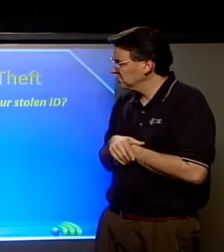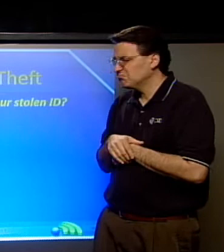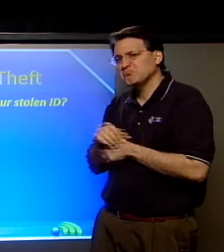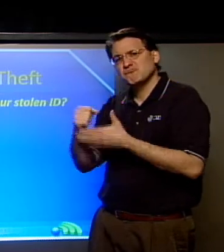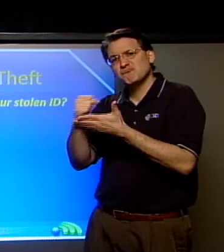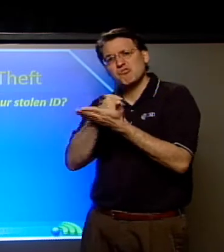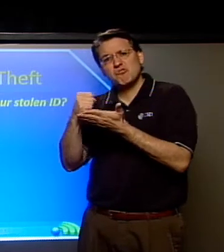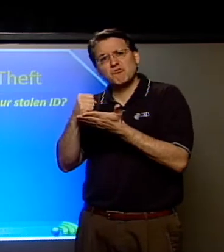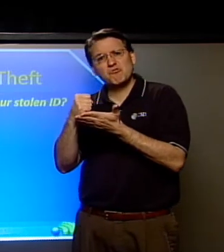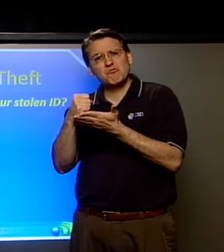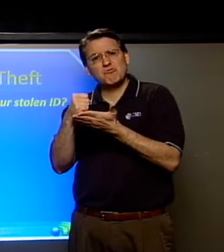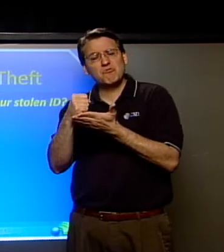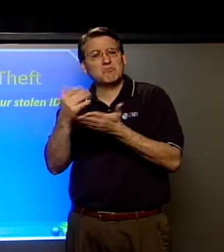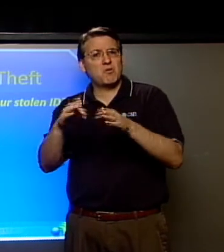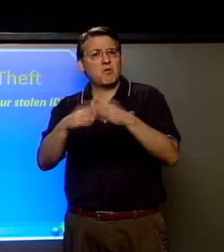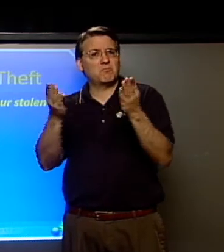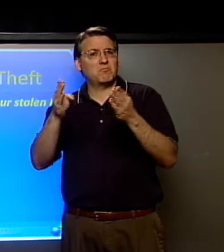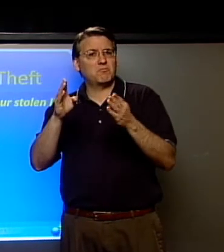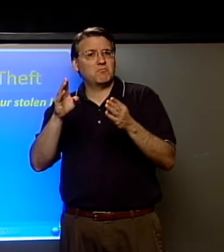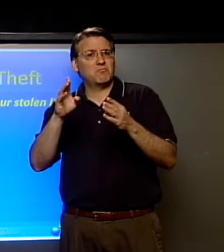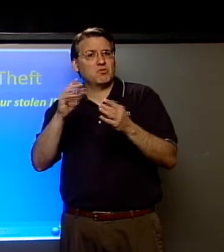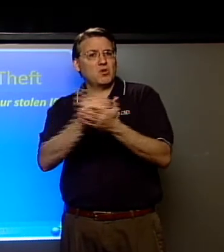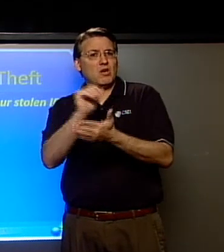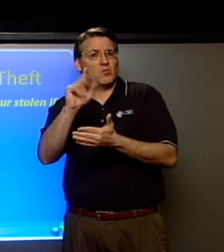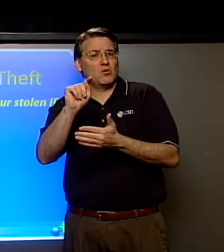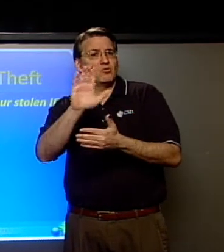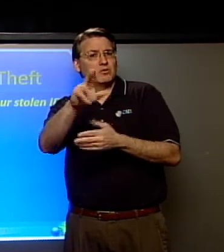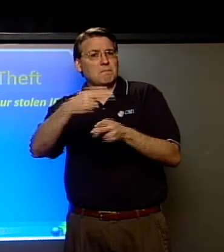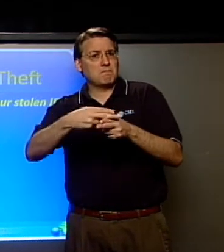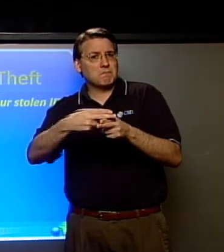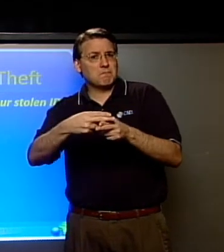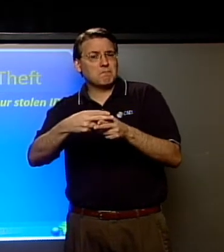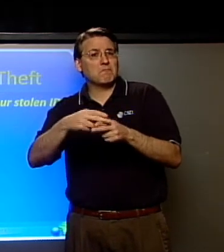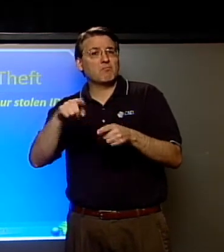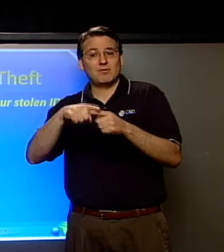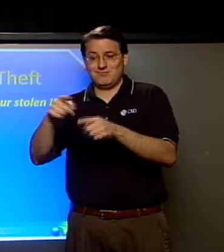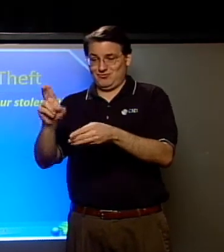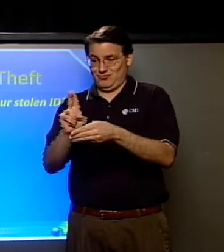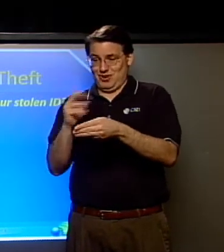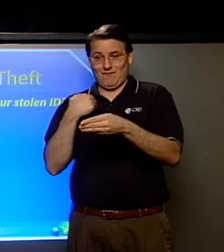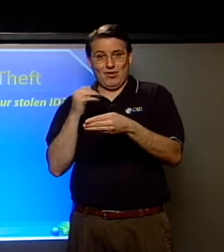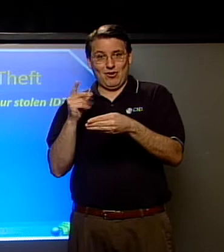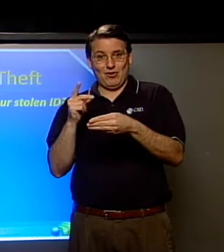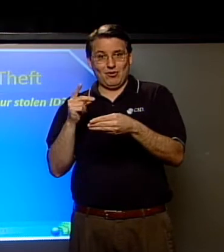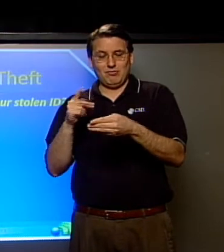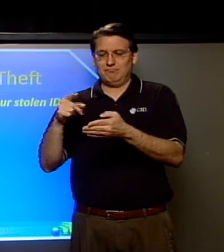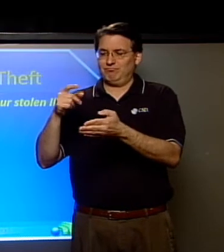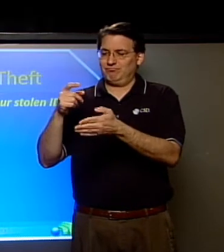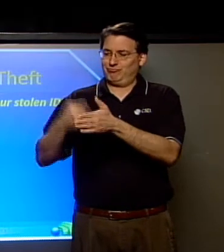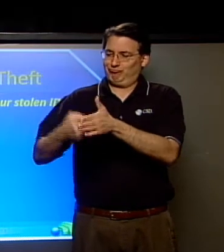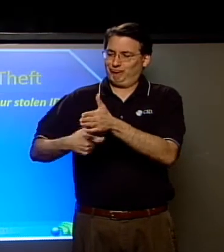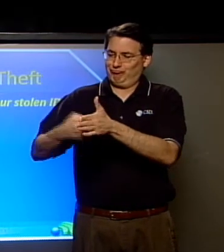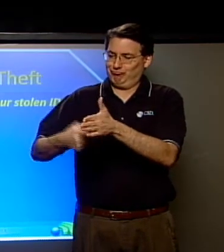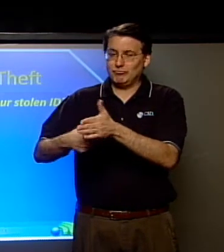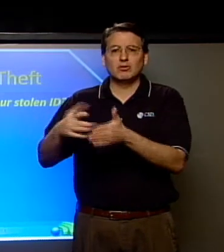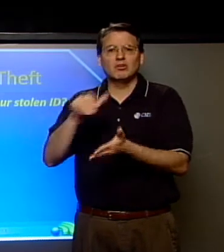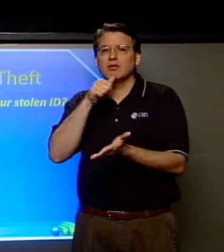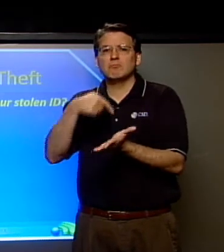We have many examples of what they can do. There's credit card fraud, such as they could open a credit card in your name, or